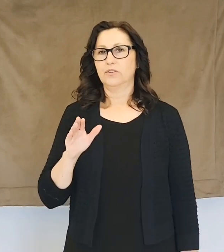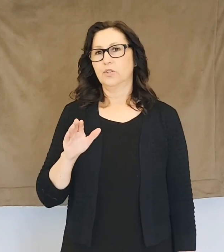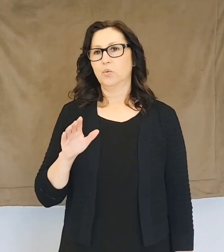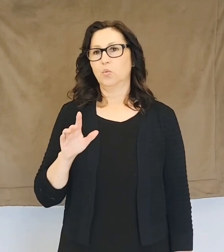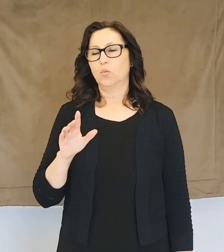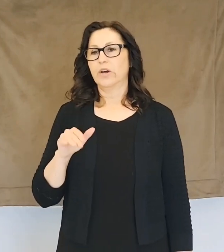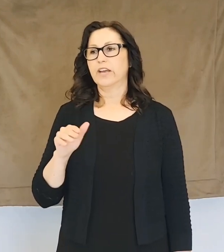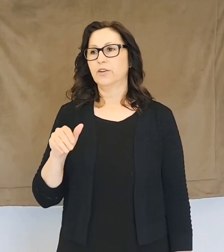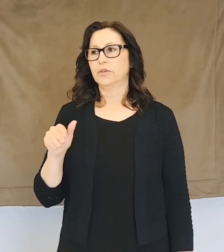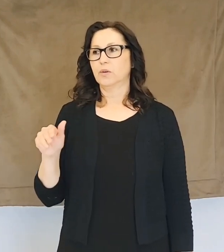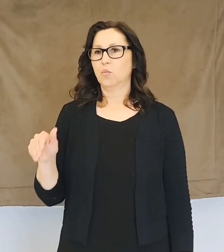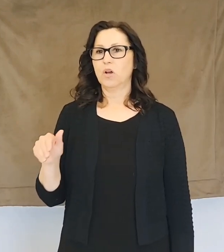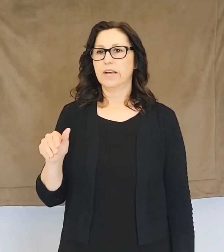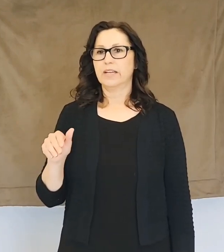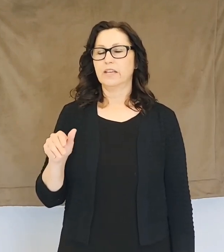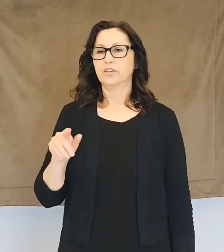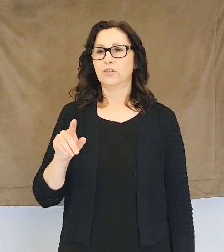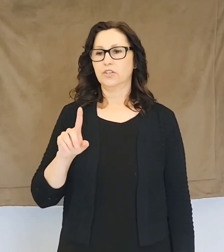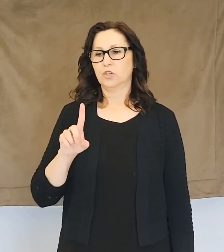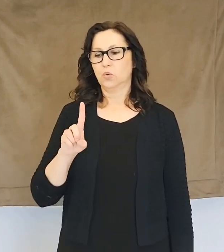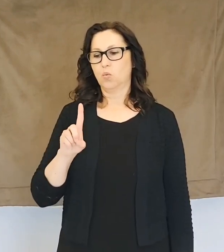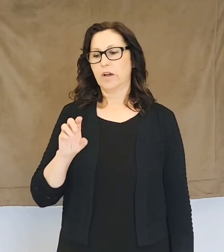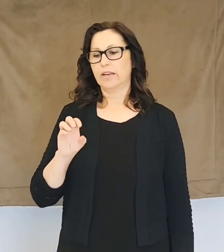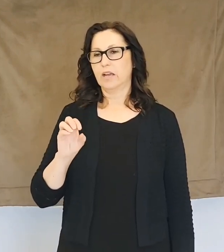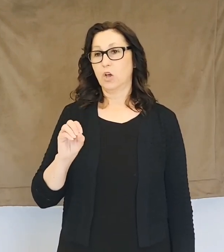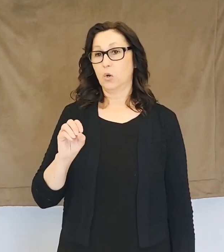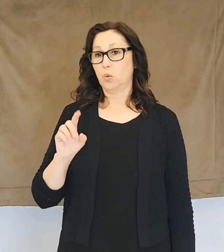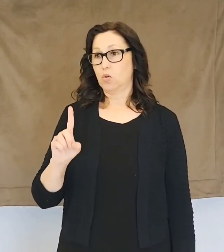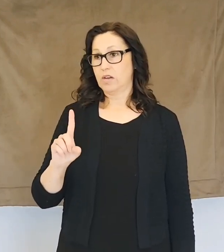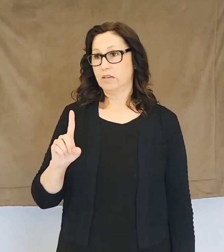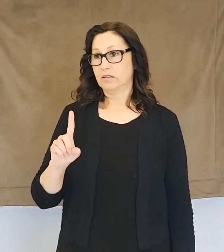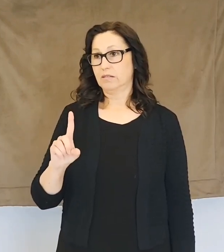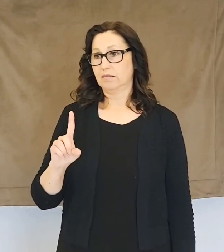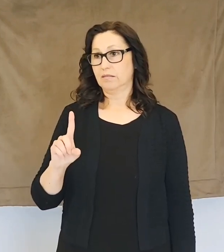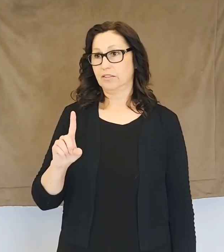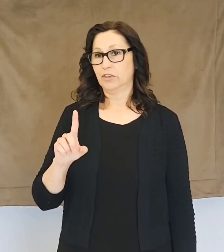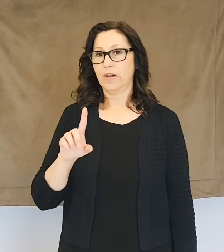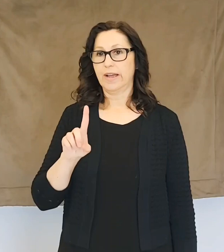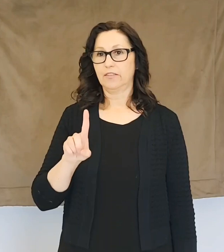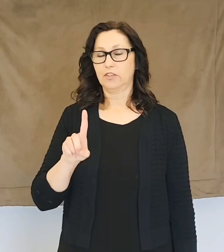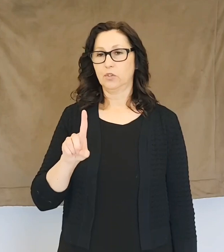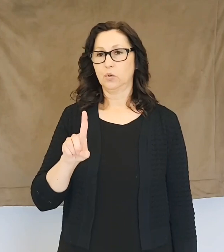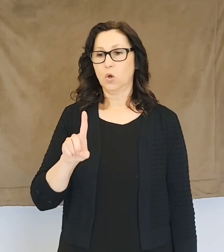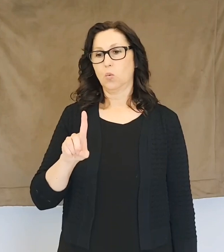you do 101, you can do 101. You don't have to do